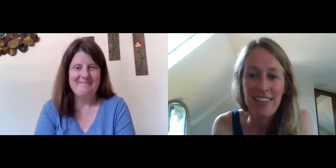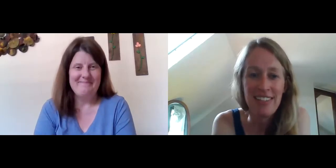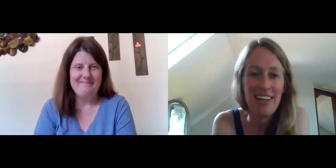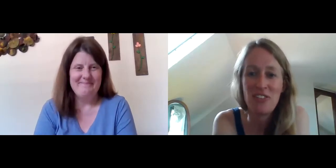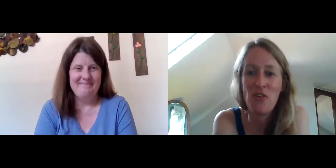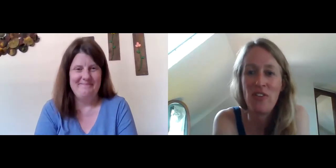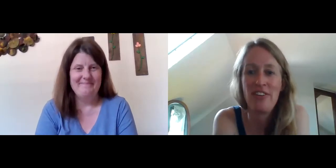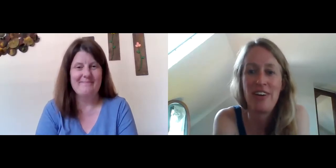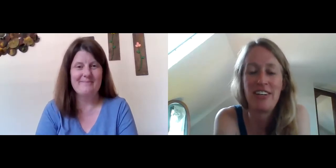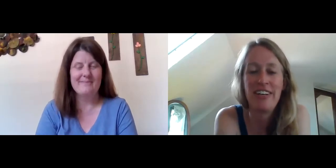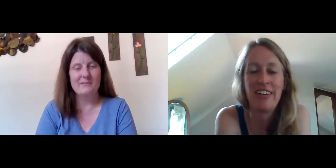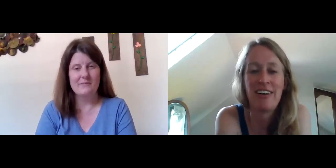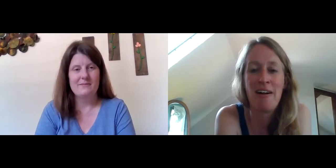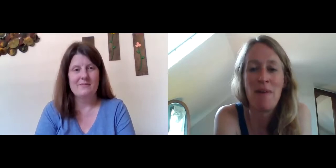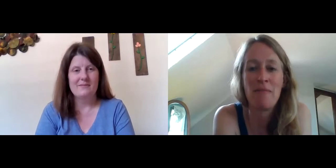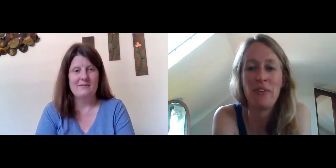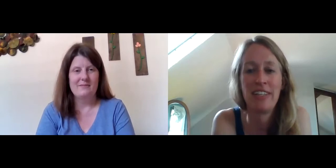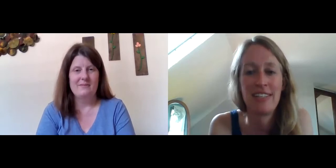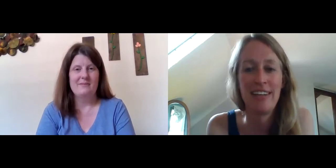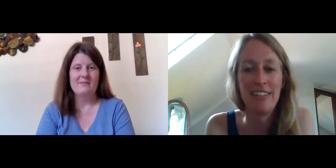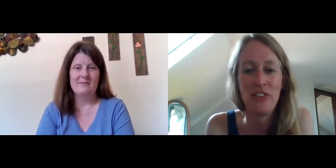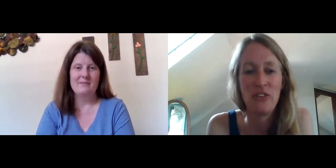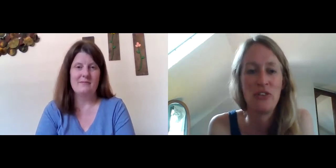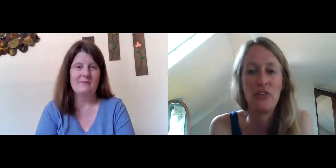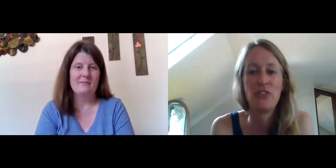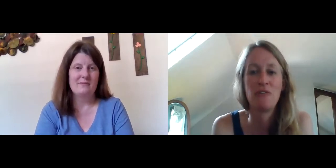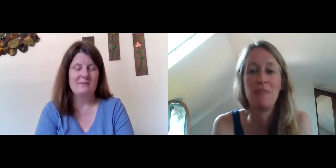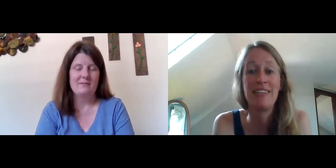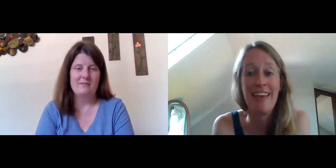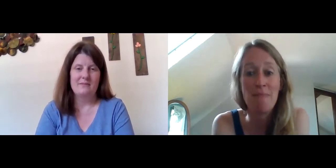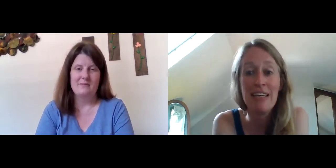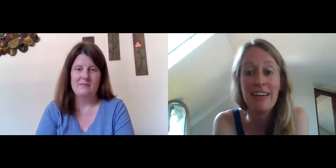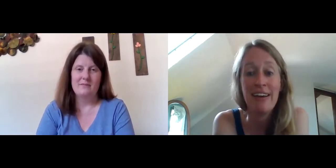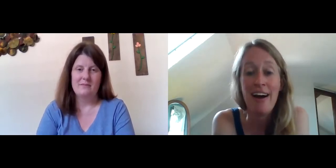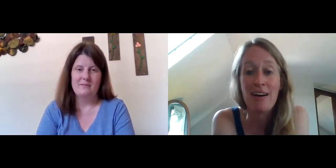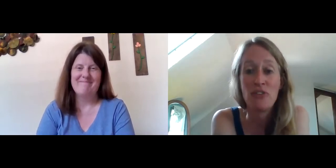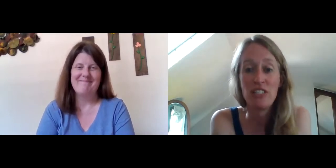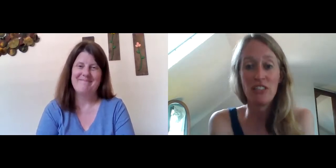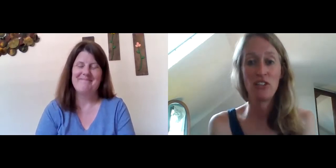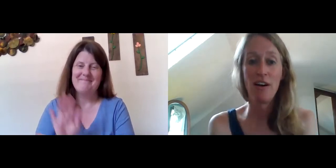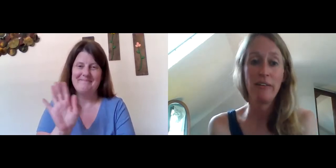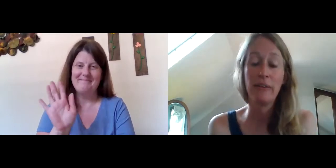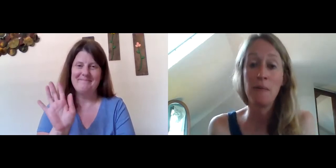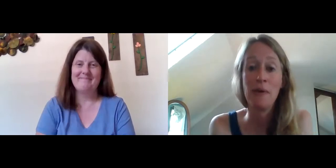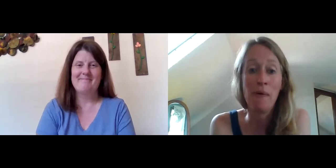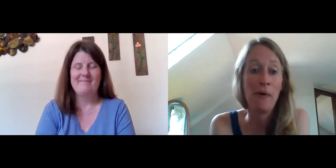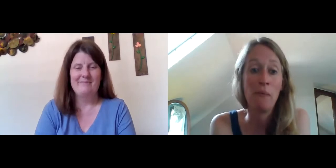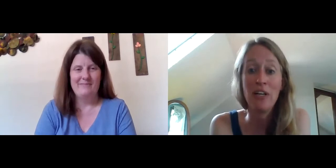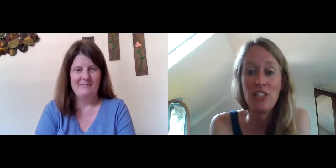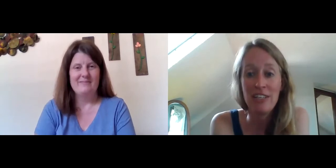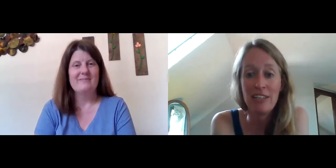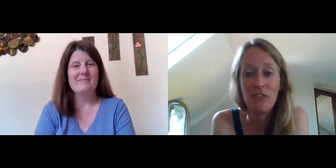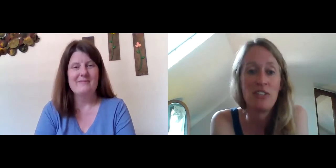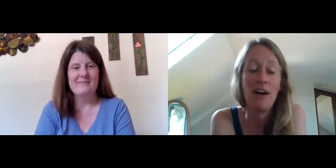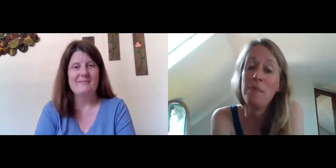Hi VBS kids, so glad you guys are here. I'm really excited to introduce you to Miss Amy. She's going to talk a little bit about